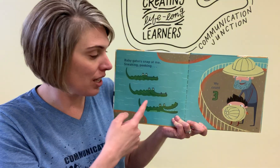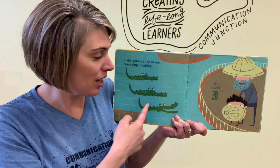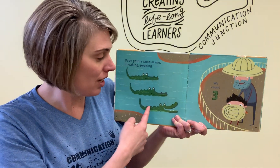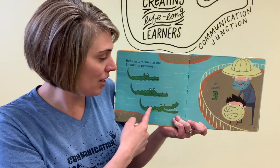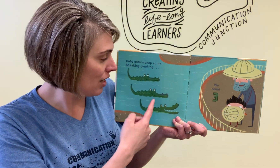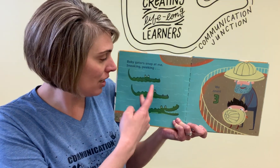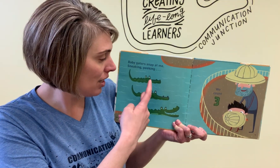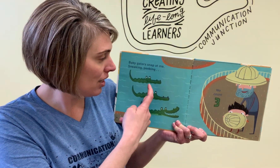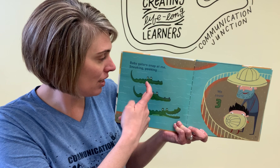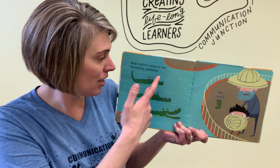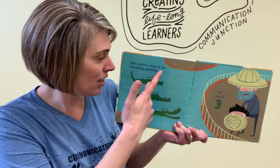3.